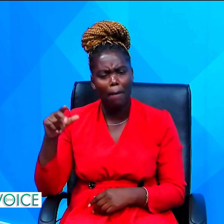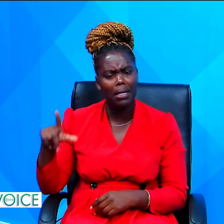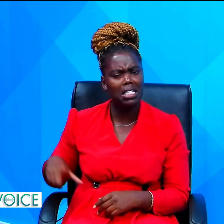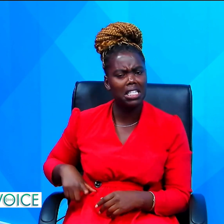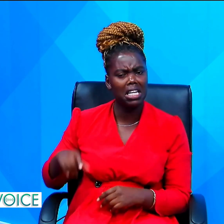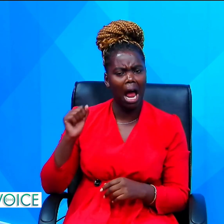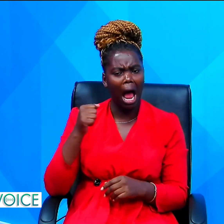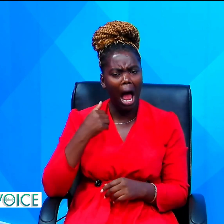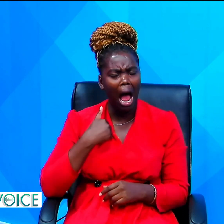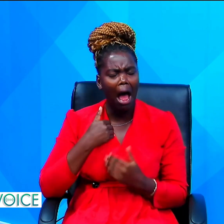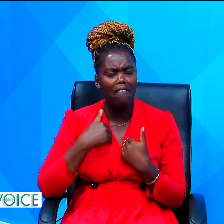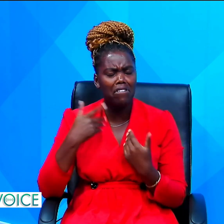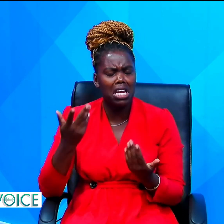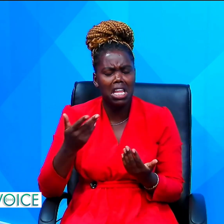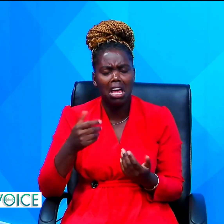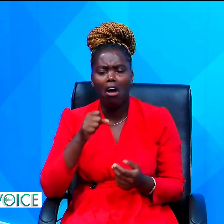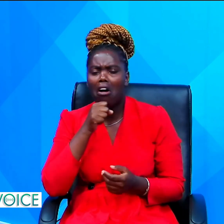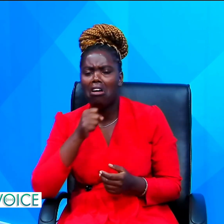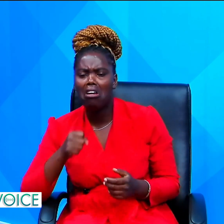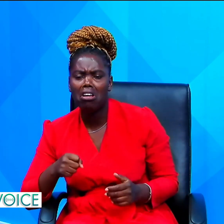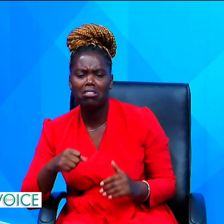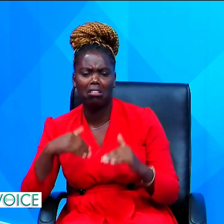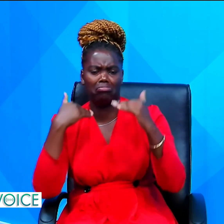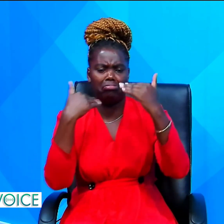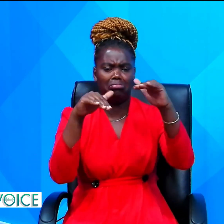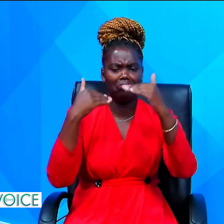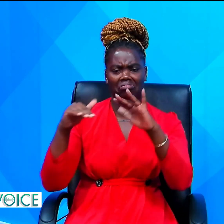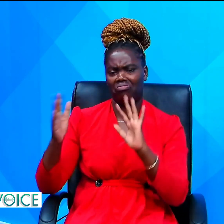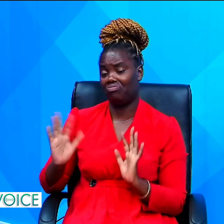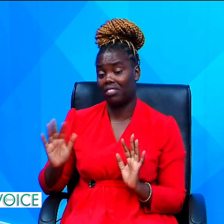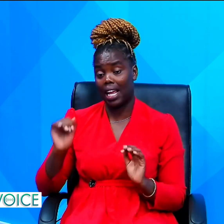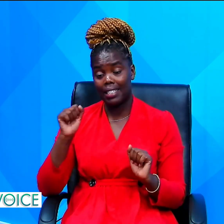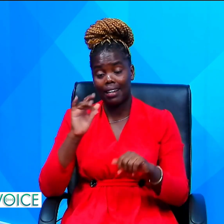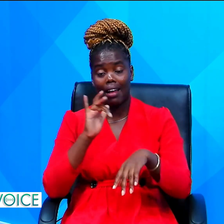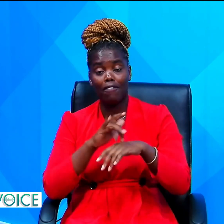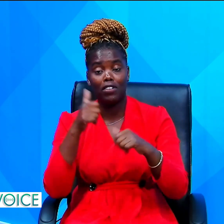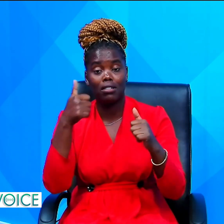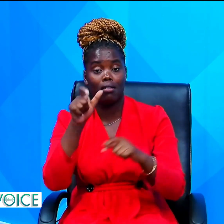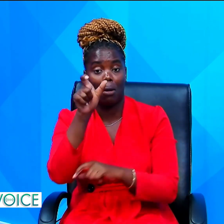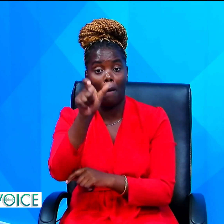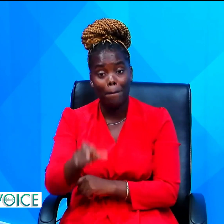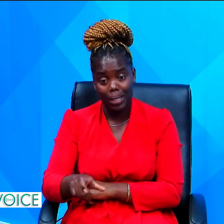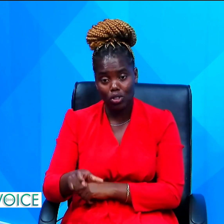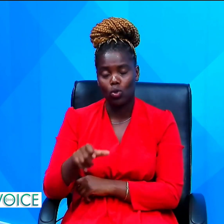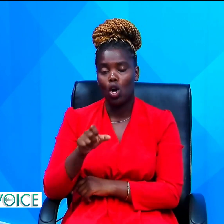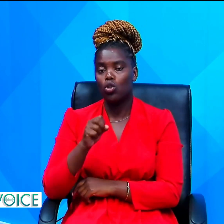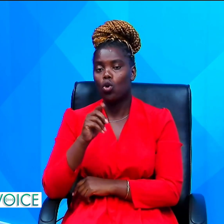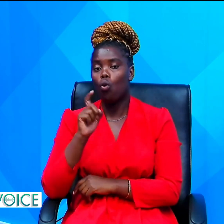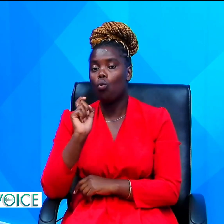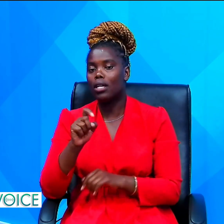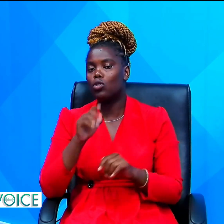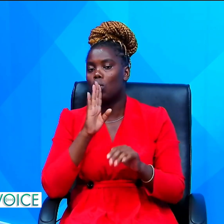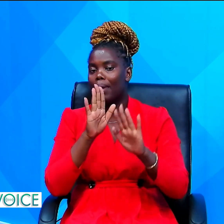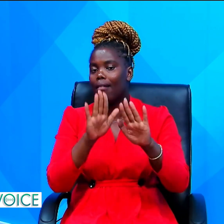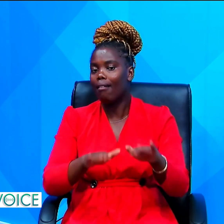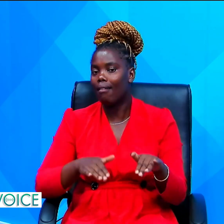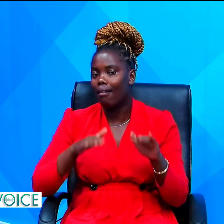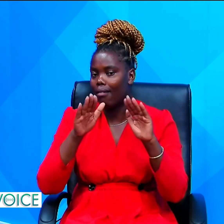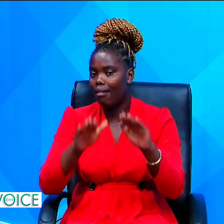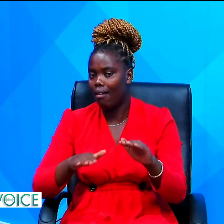hepatitis do not have age limit. It can affect any person, so we have to be careful, all of